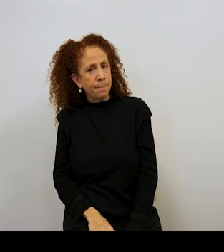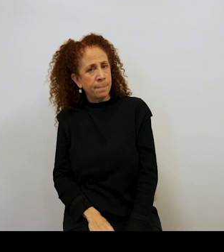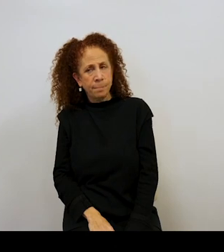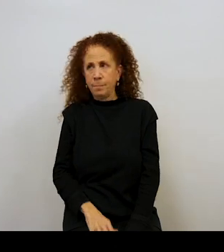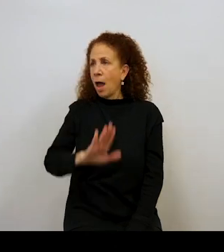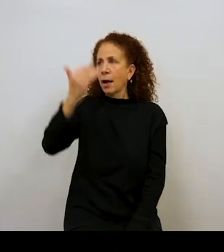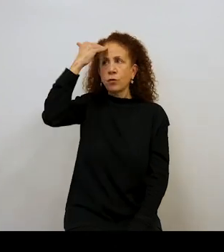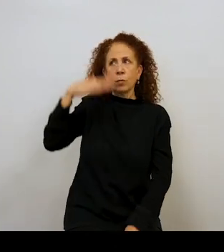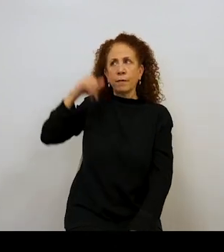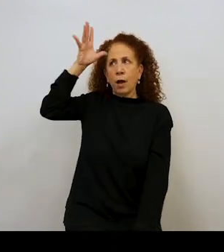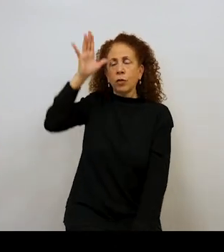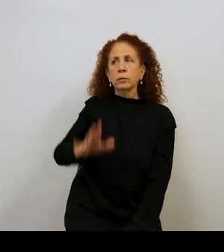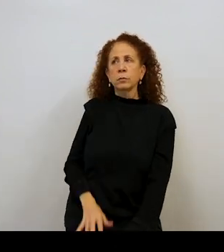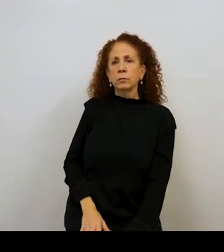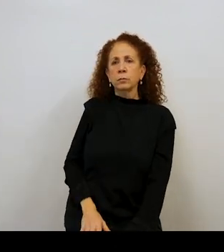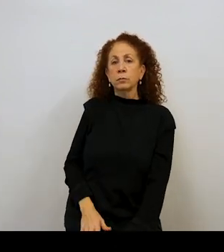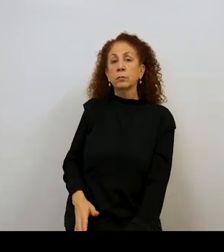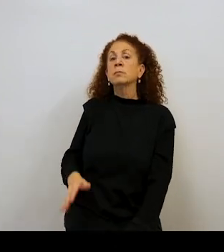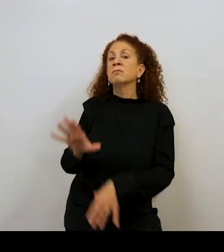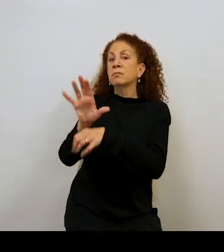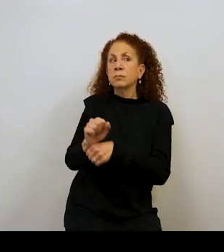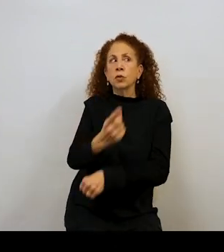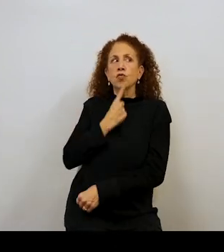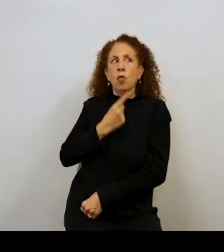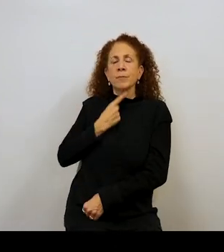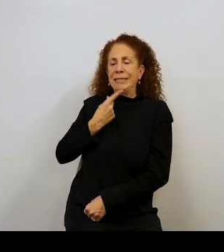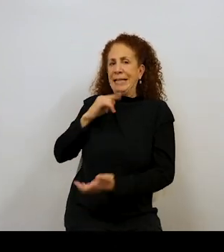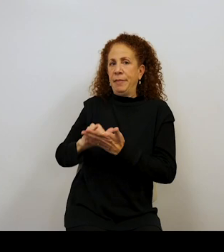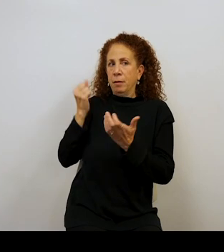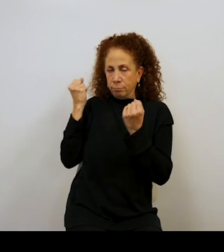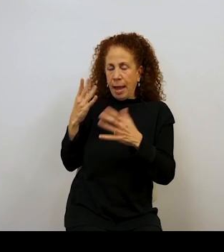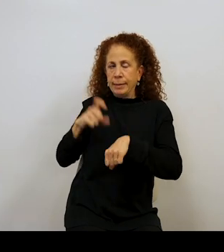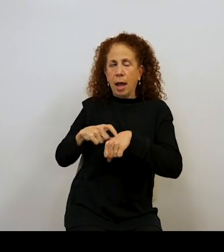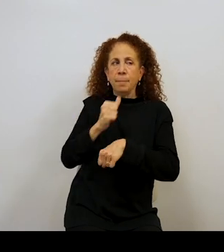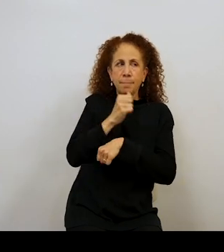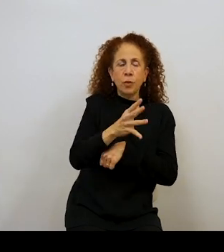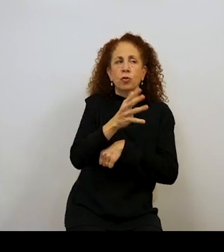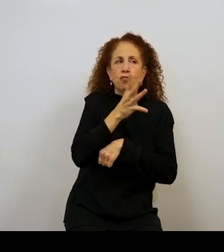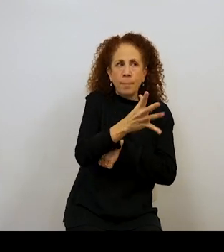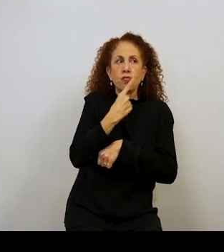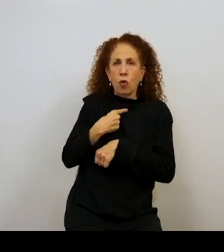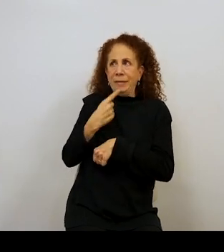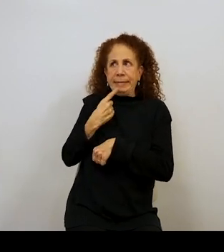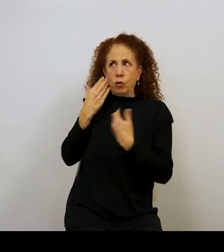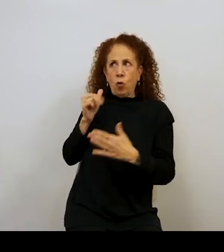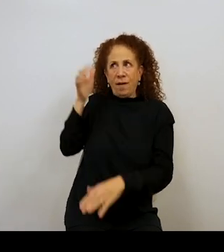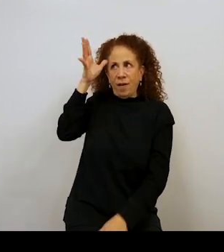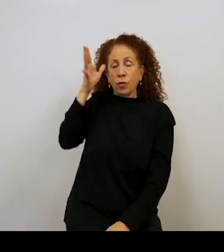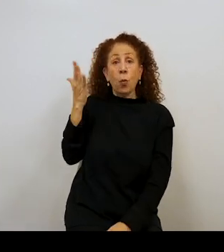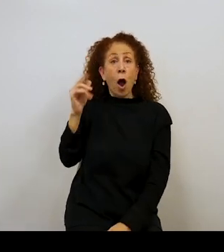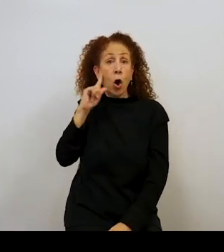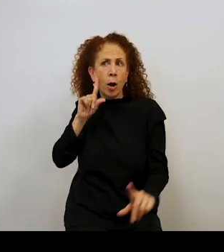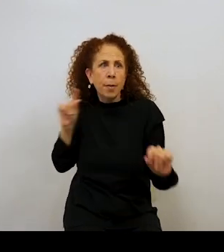"I never knew my father." This was what he'd been taught to say over and over by his mother and grandmother. There were whispers in the